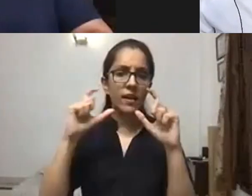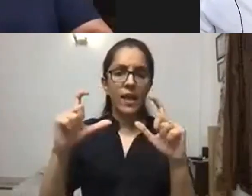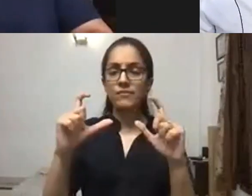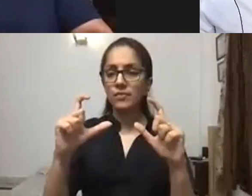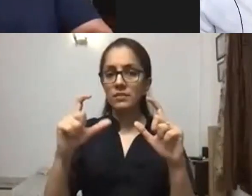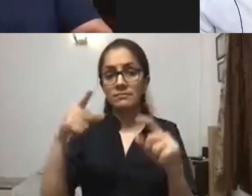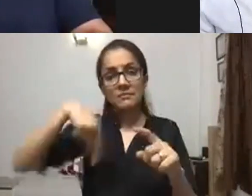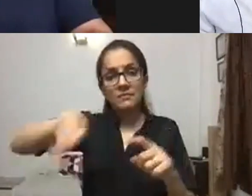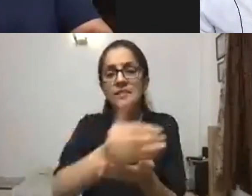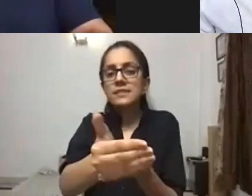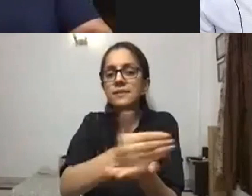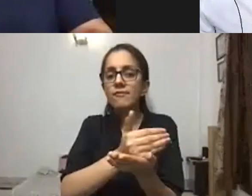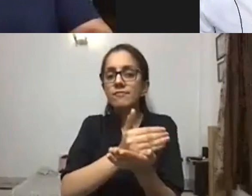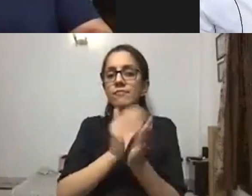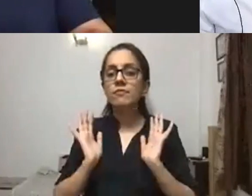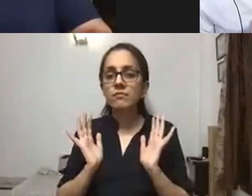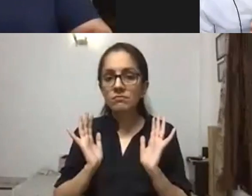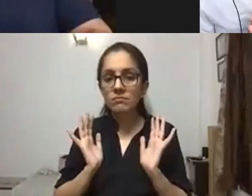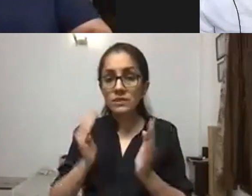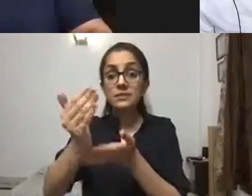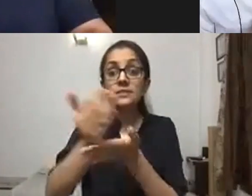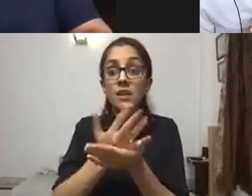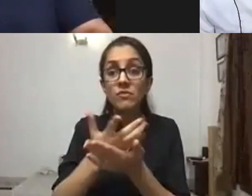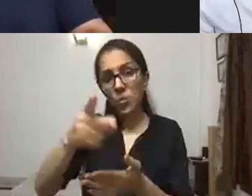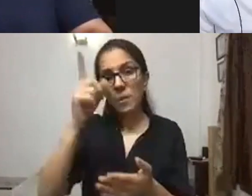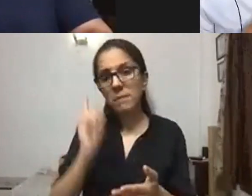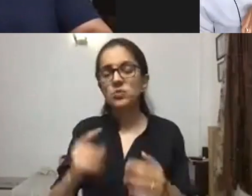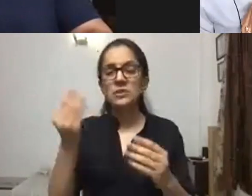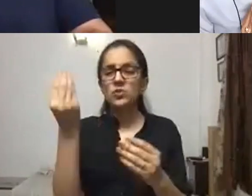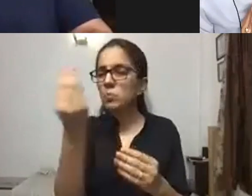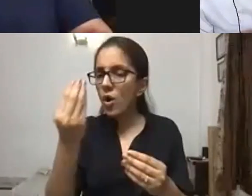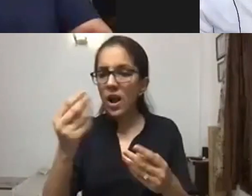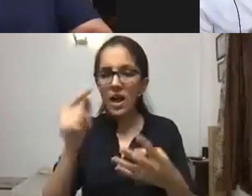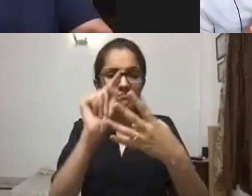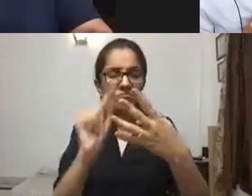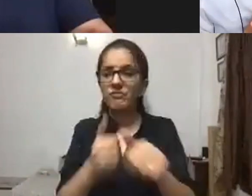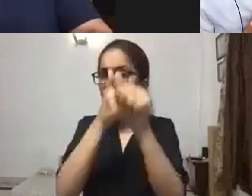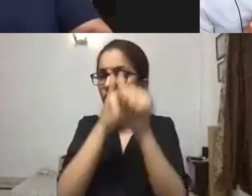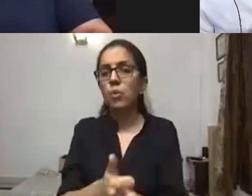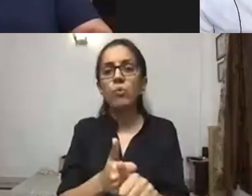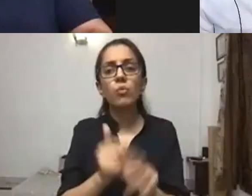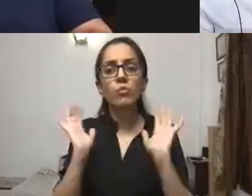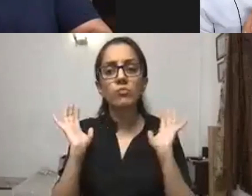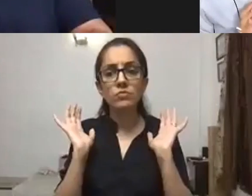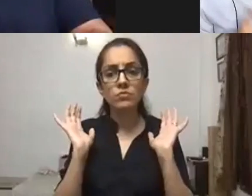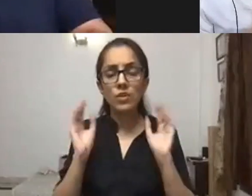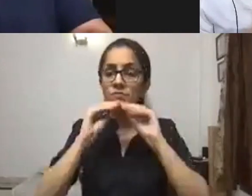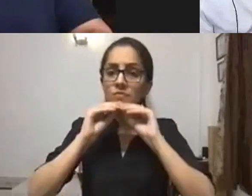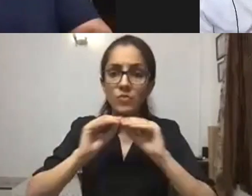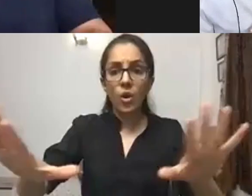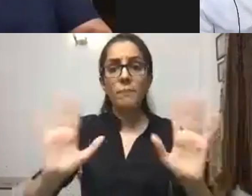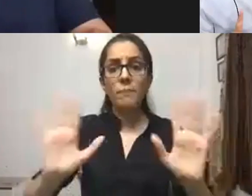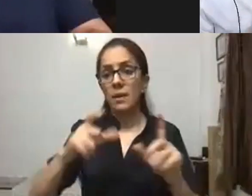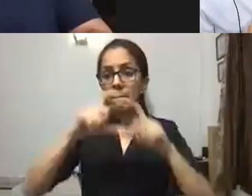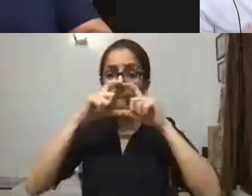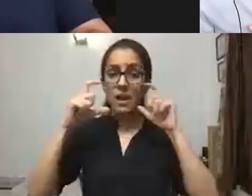prevent yourself from getting the virus, and that is by maintaining all the instructions that we have been given about wearing the